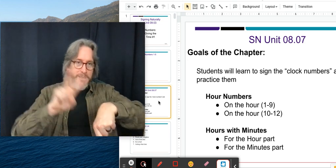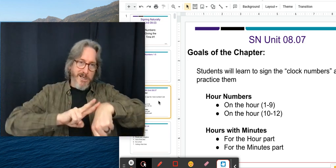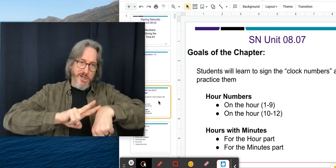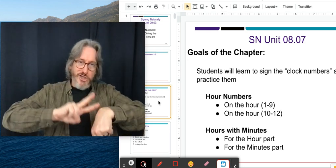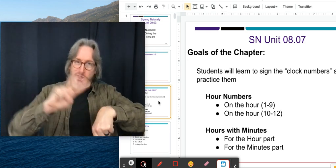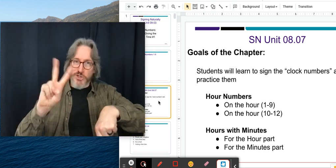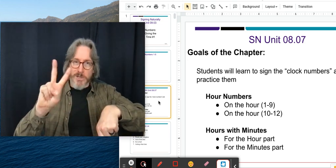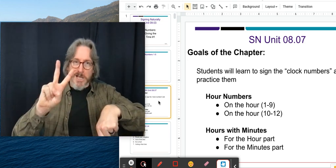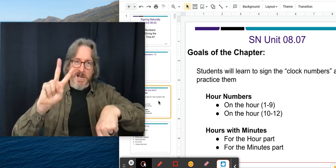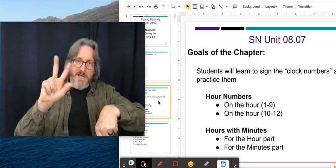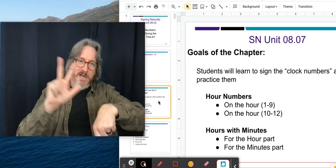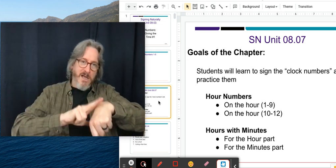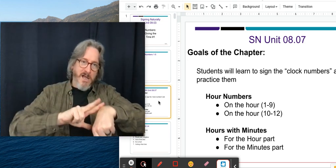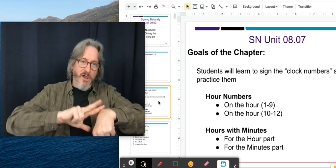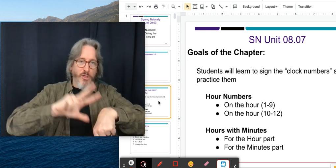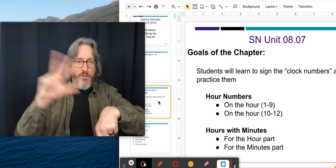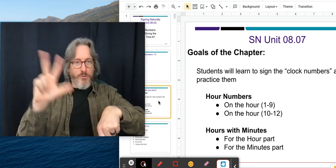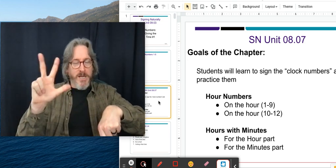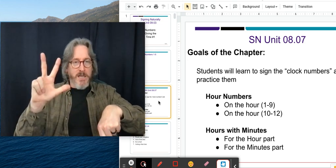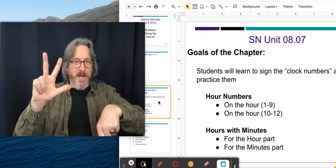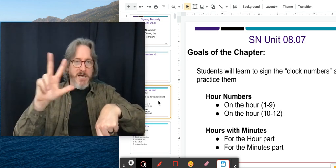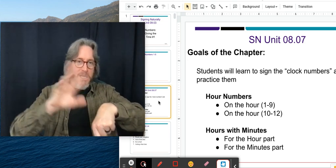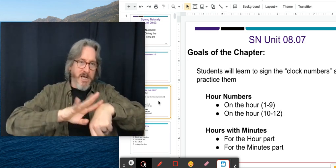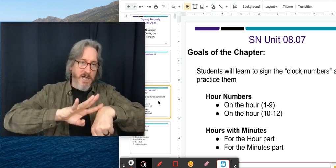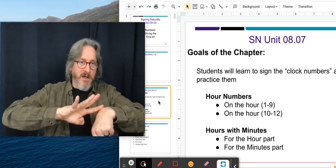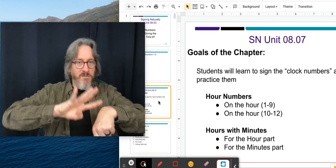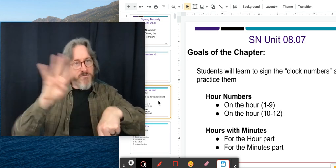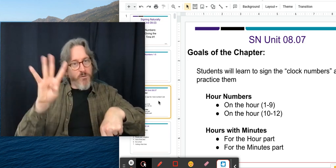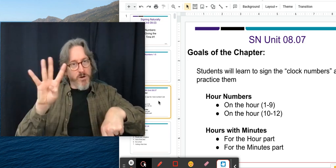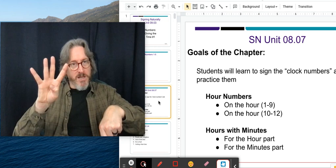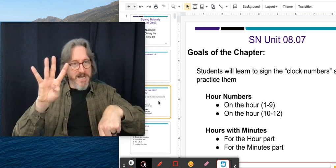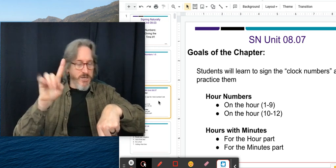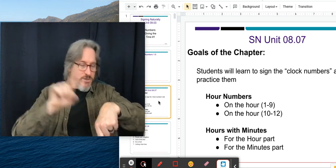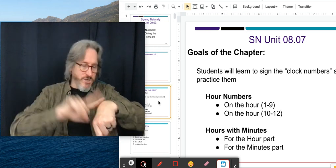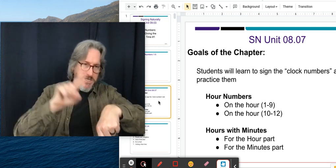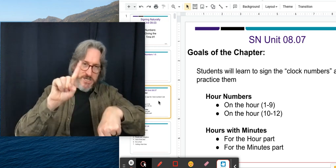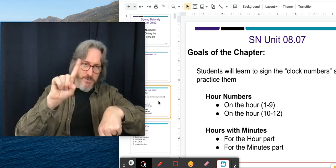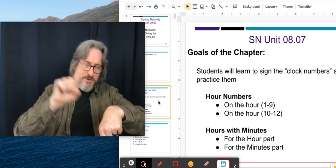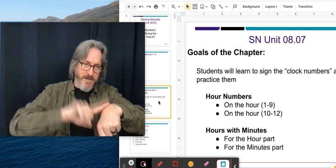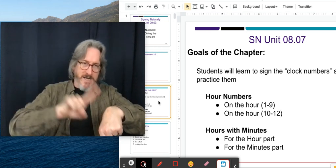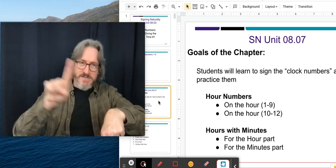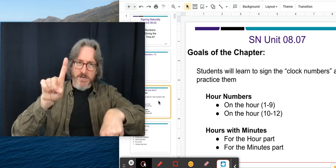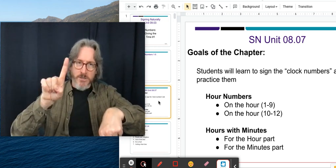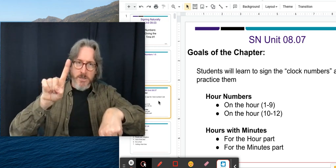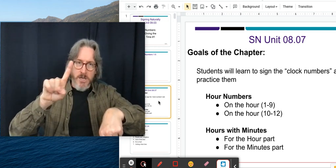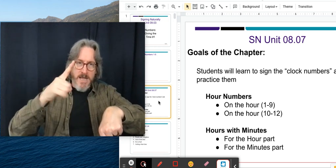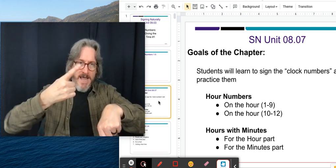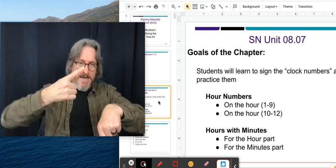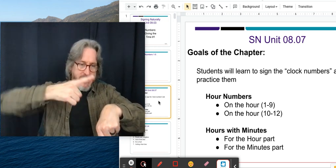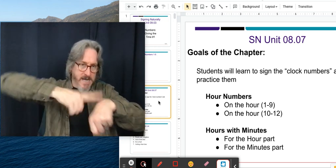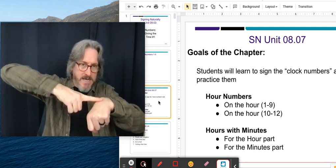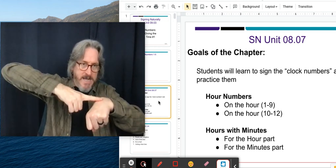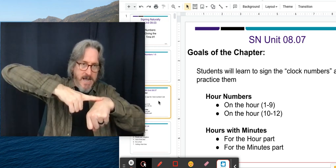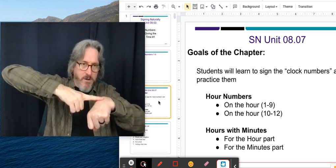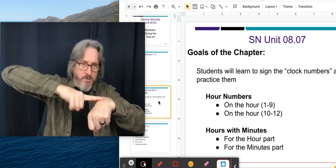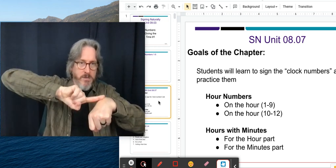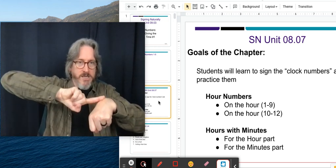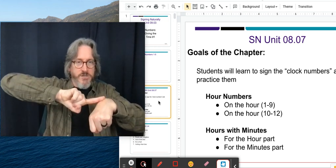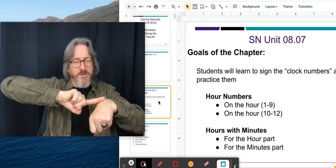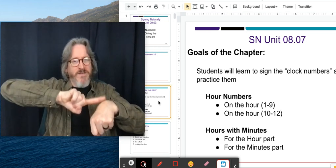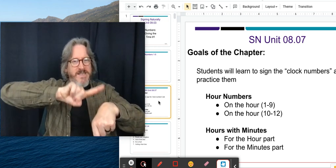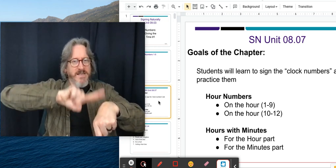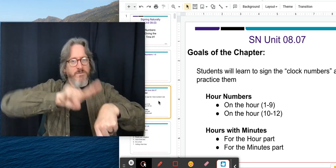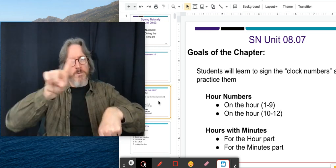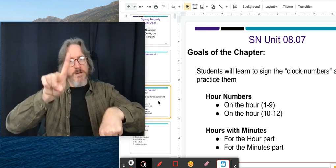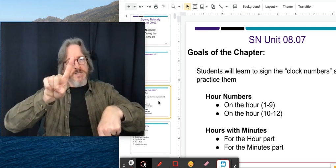o'clock, 2 o'clock, 3 o'clock, 4 o'clock. And usually you're touching with your index finger, and it's not down. It's